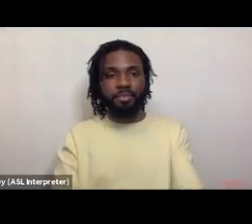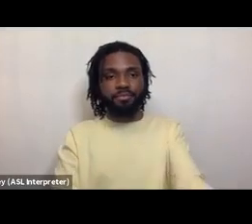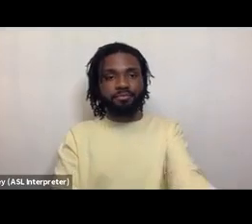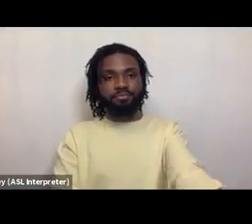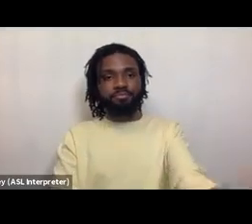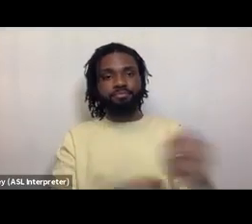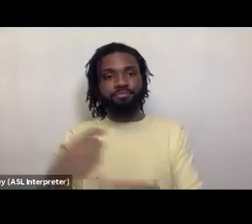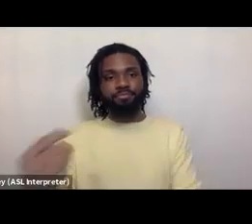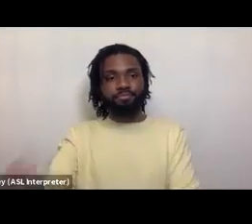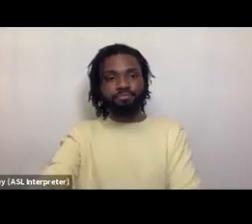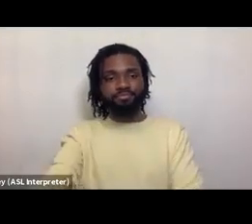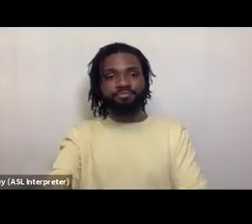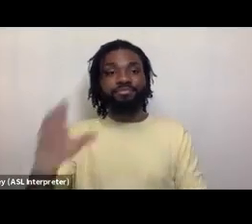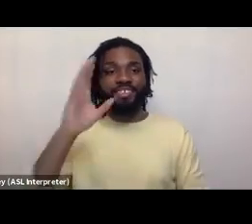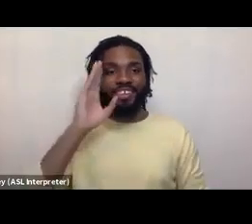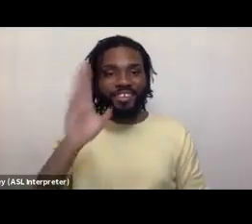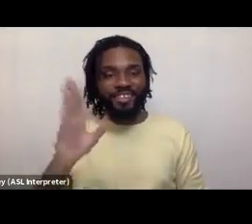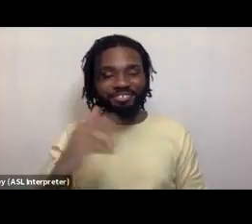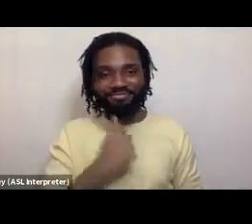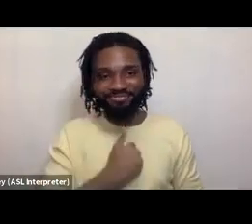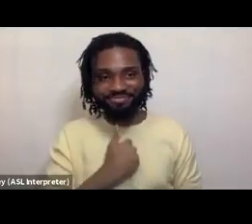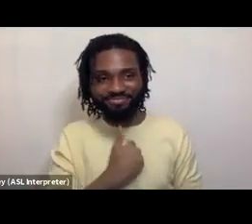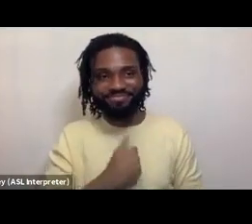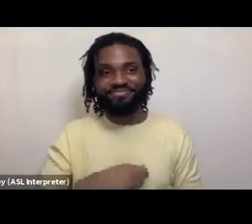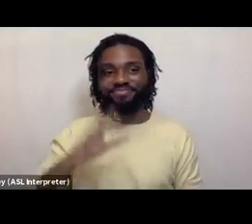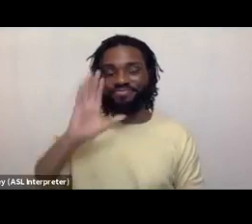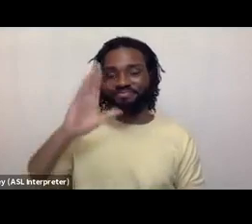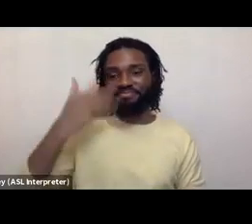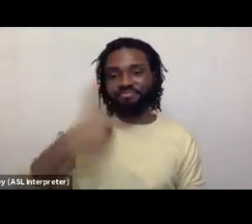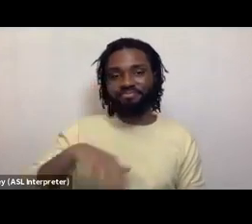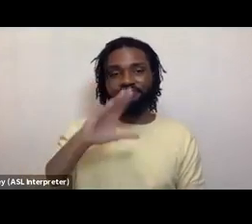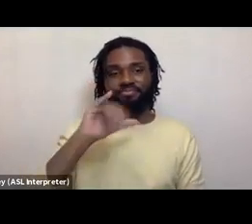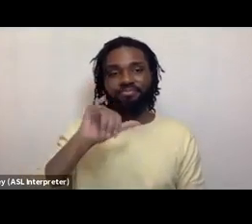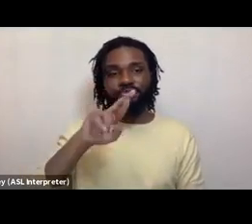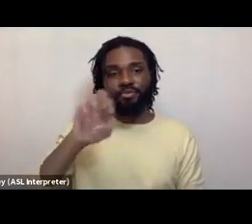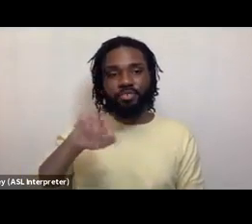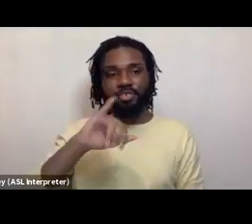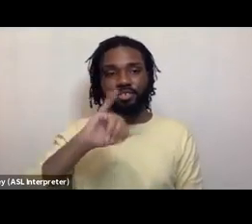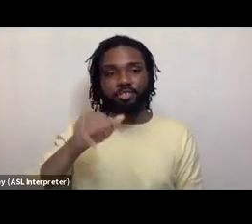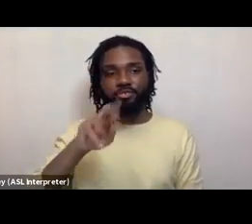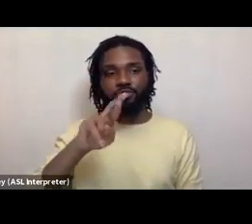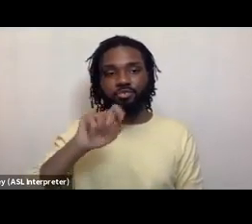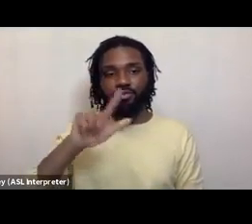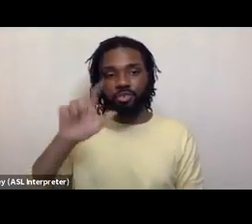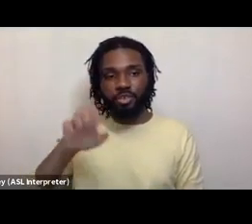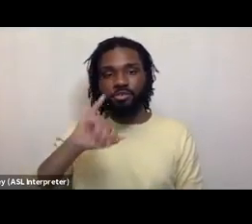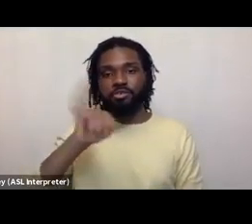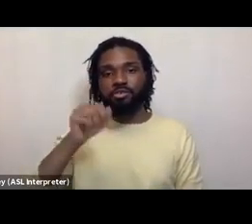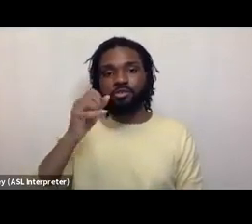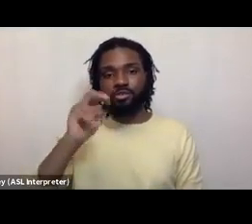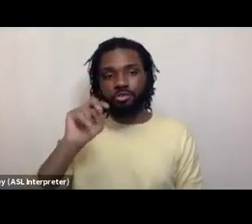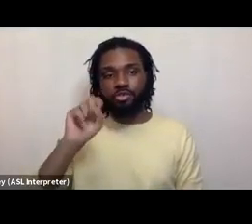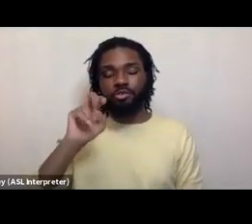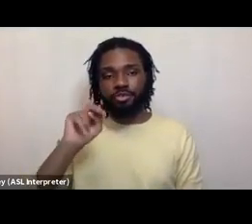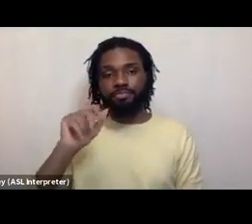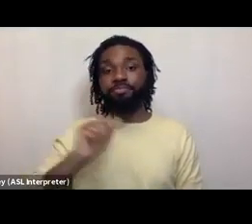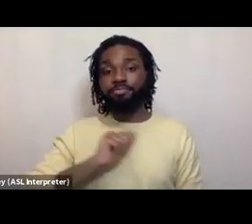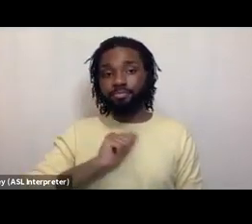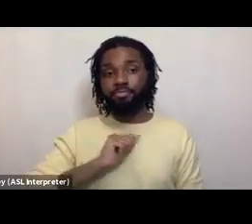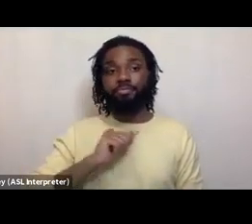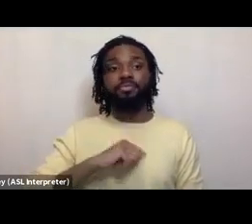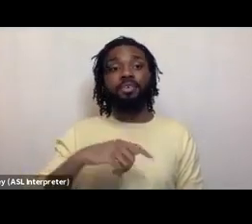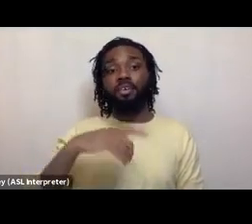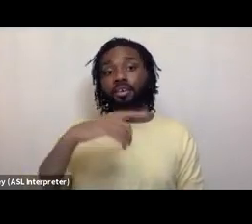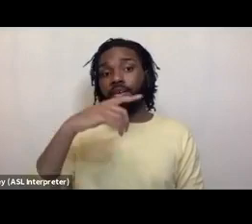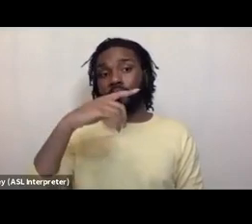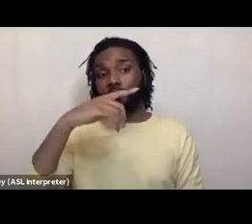Oh, my bad. Hi, everybody. I'm Cyree Jarelle Johnson. I am Black trans fag.